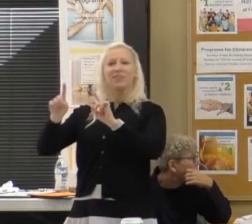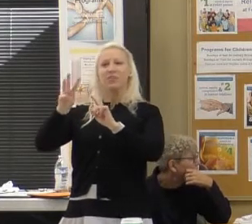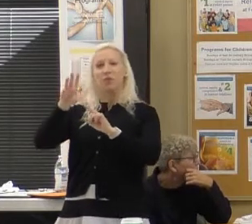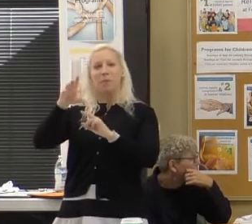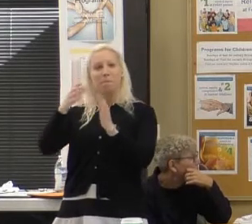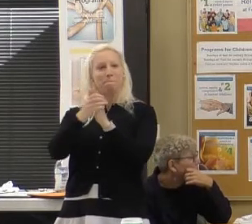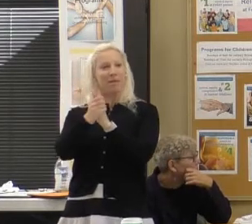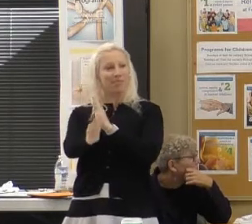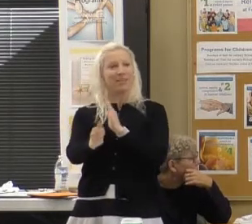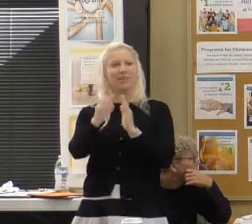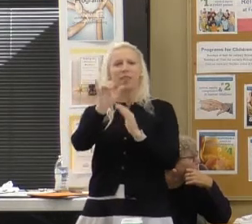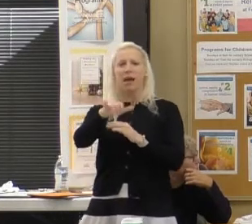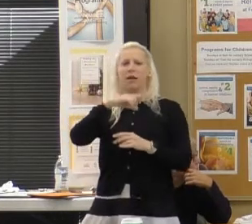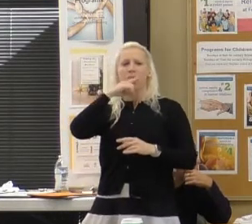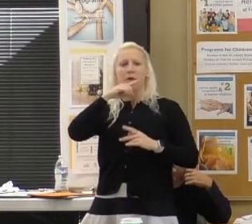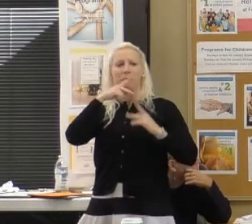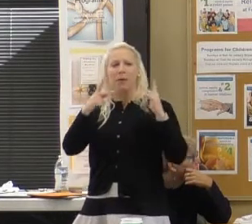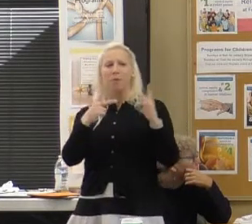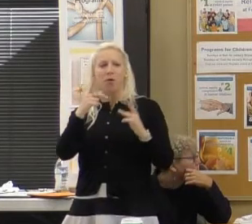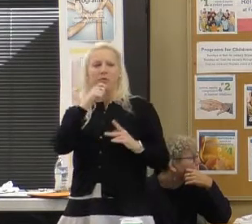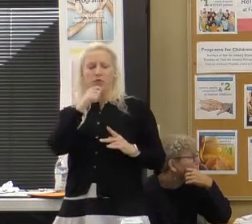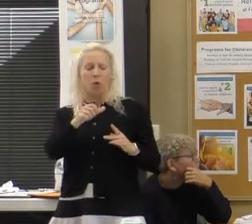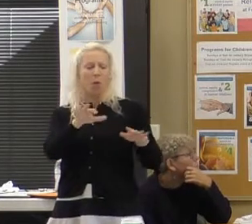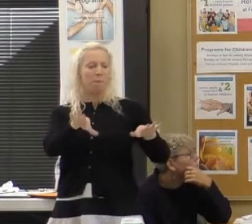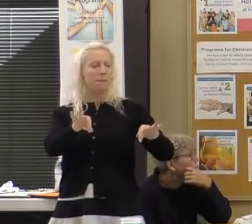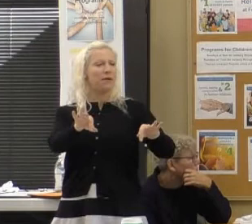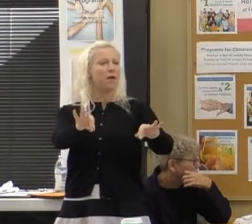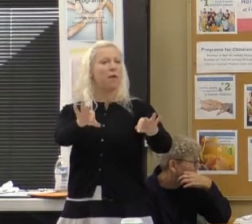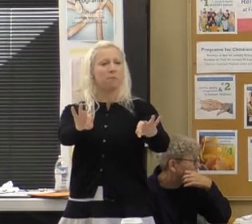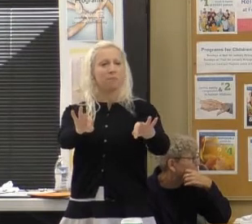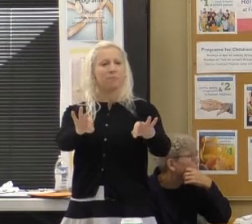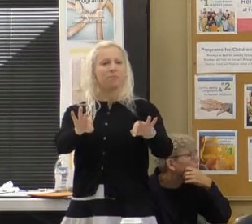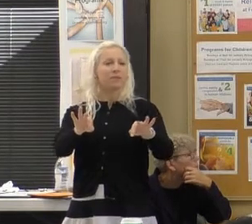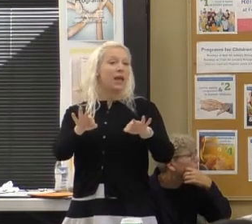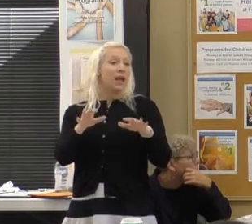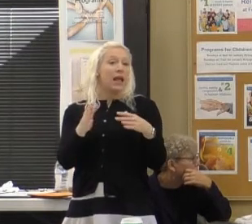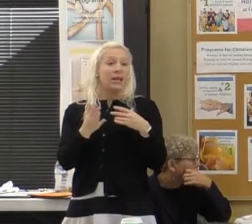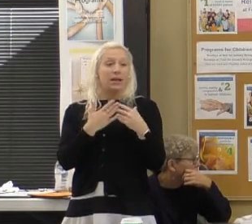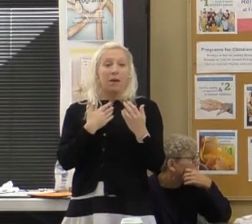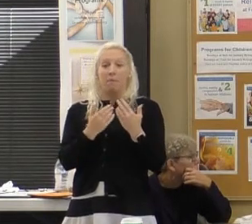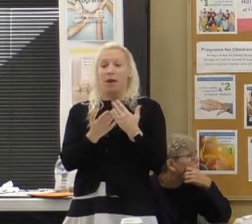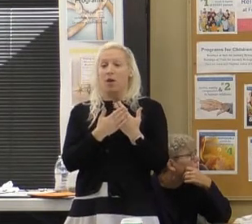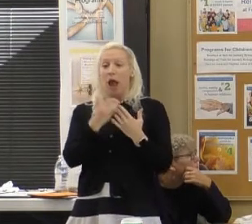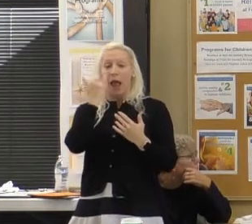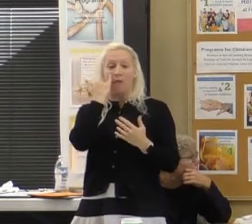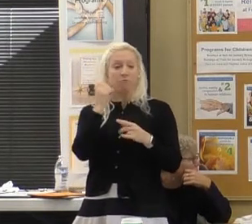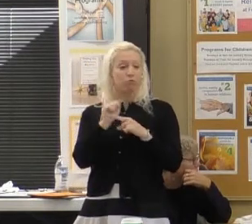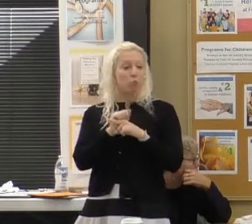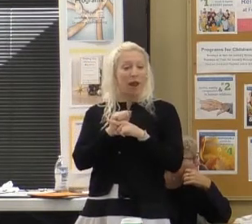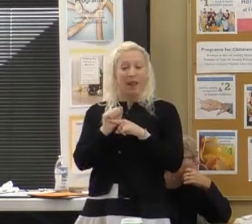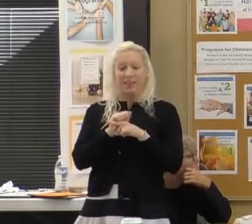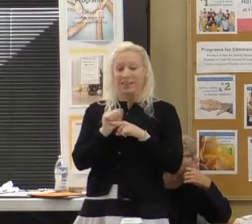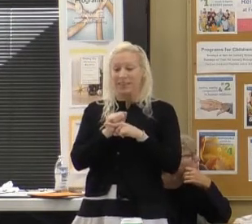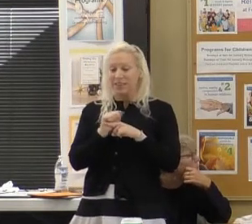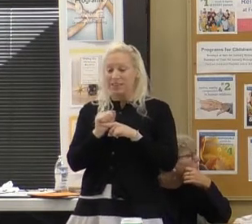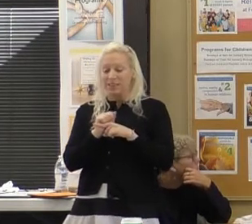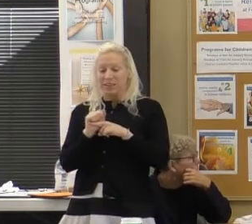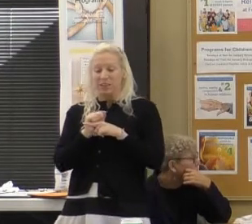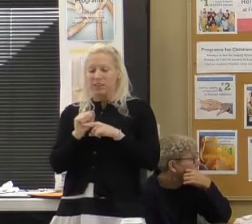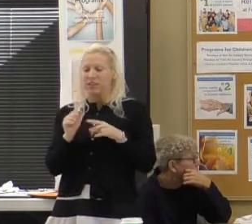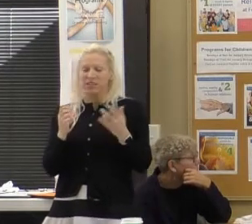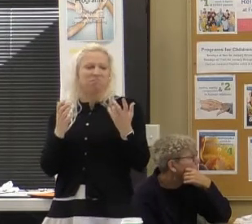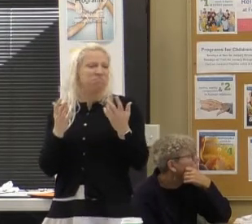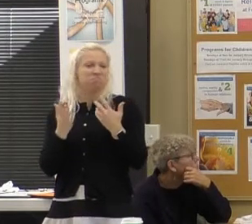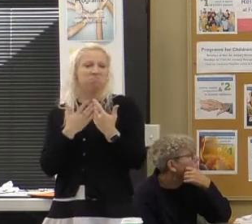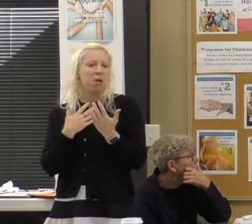rules, and there are a variety of methods in which some individuals don't fully